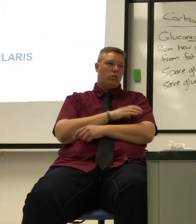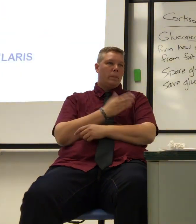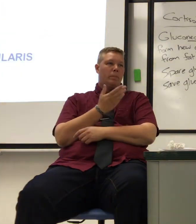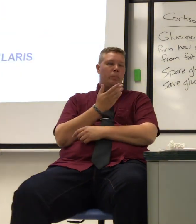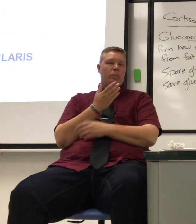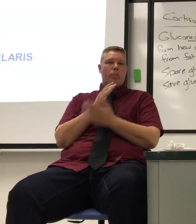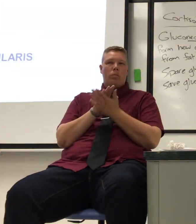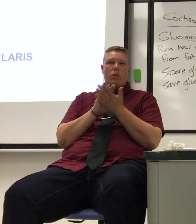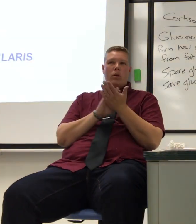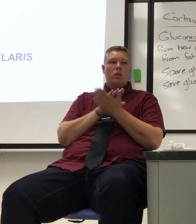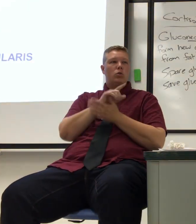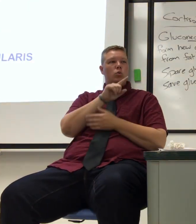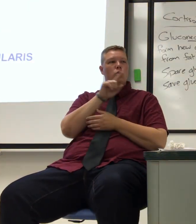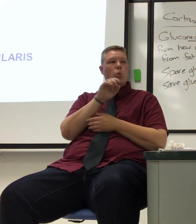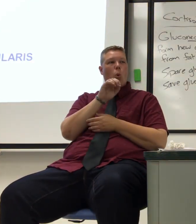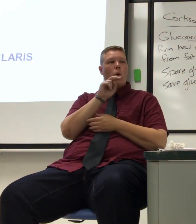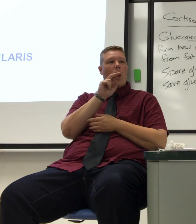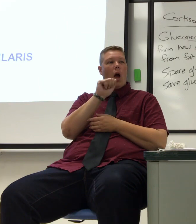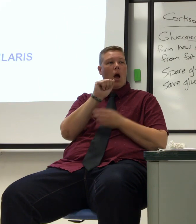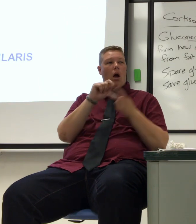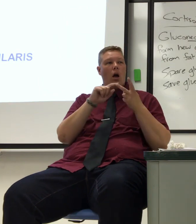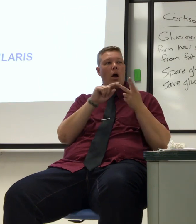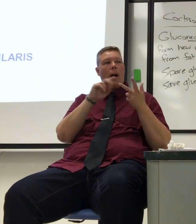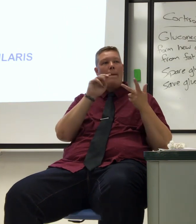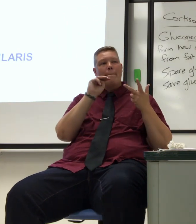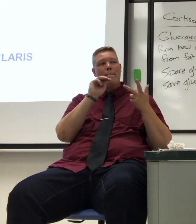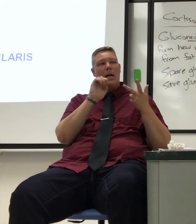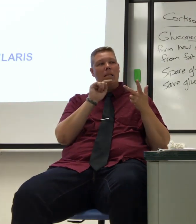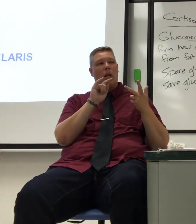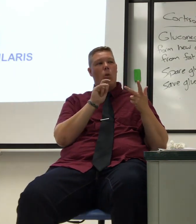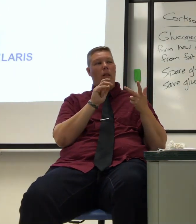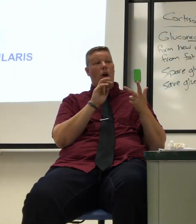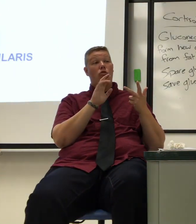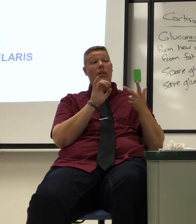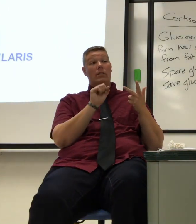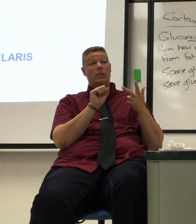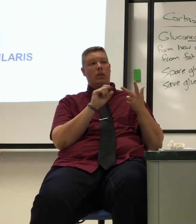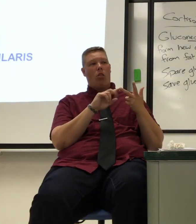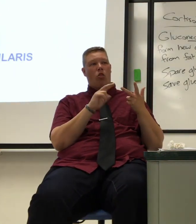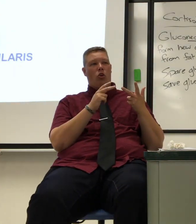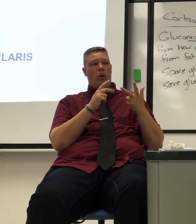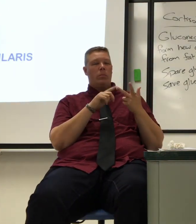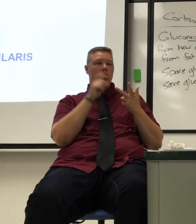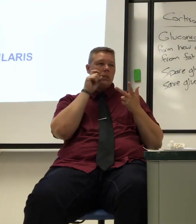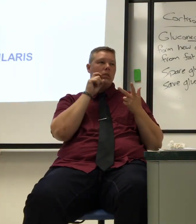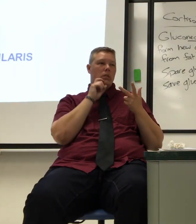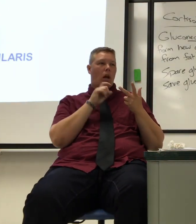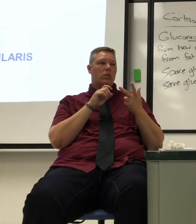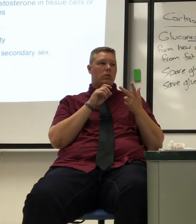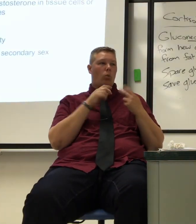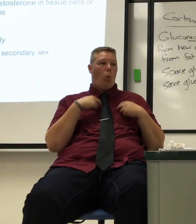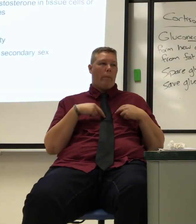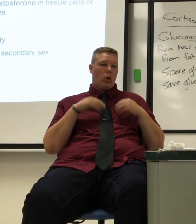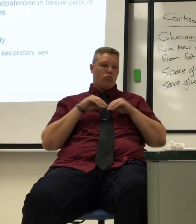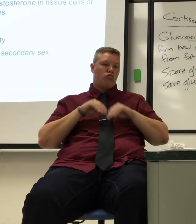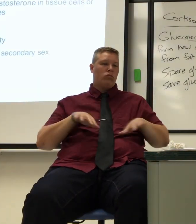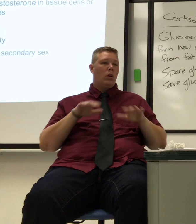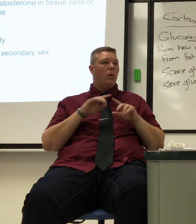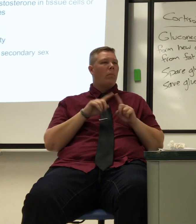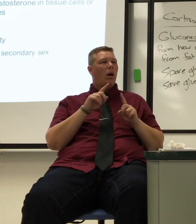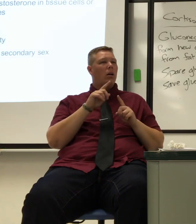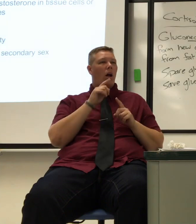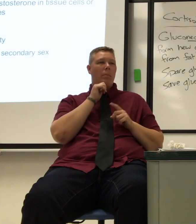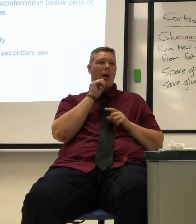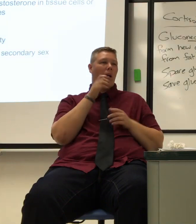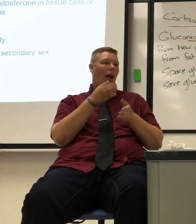The zona reticularis really isn't discussed in a stress response. They do secrete the sex hormones, but I'm not going to ask you about the